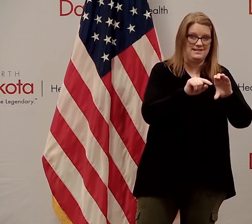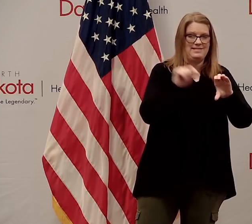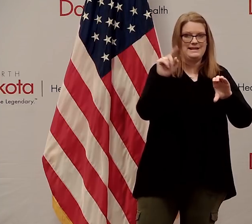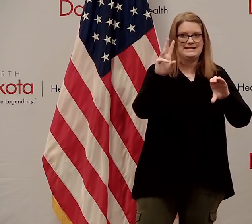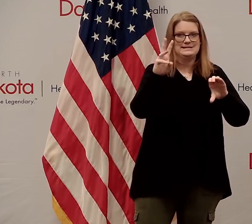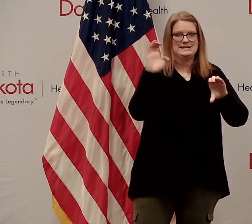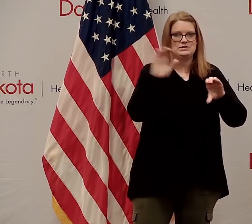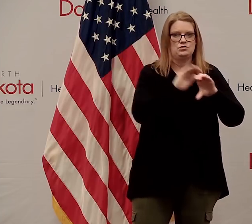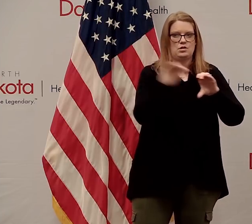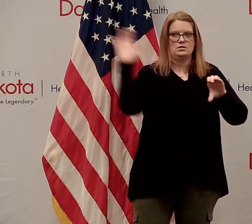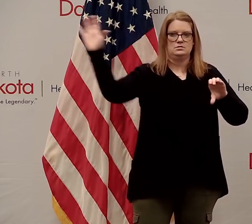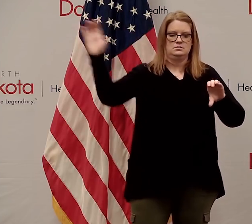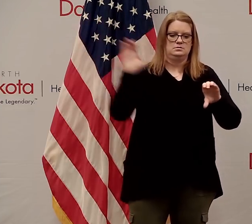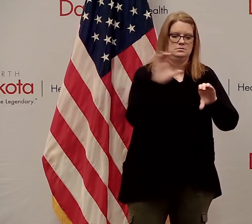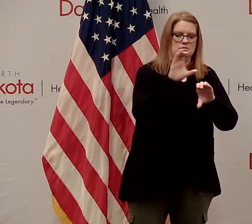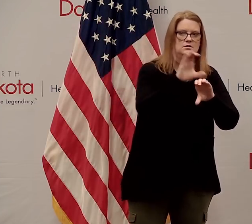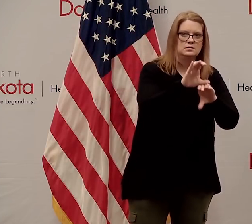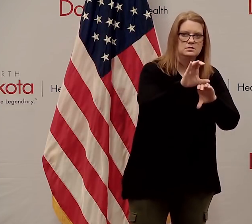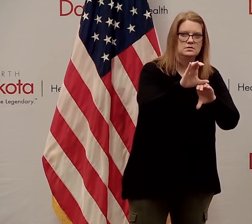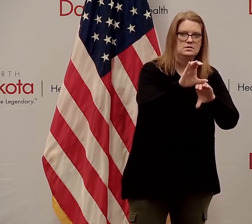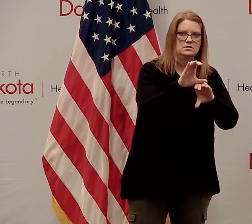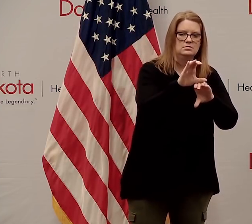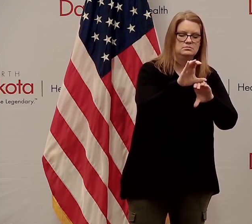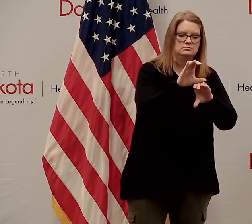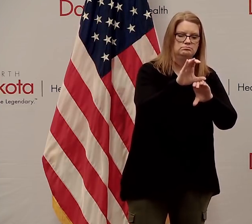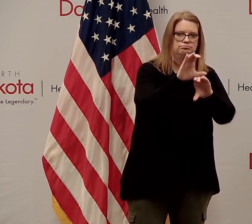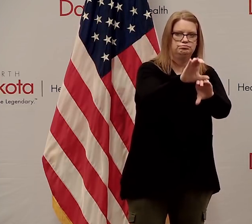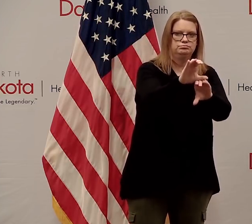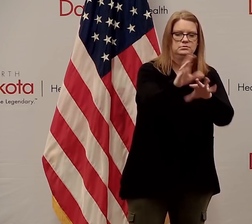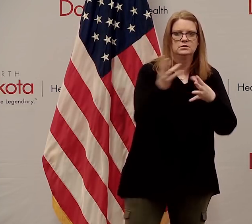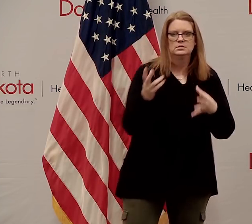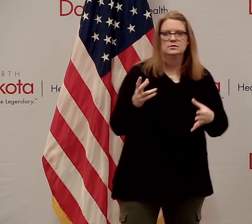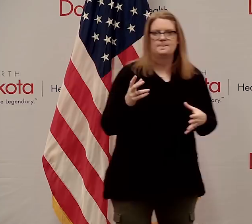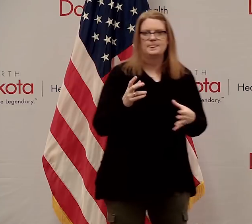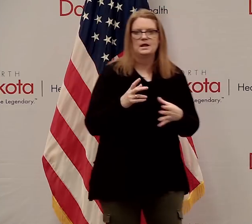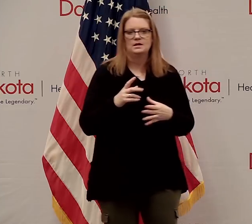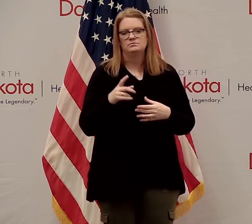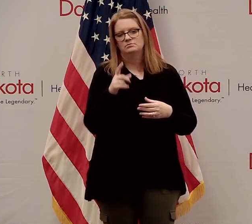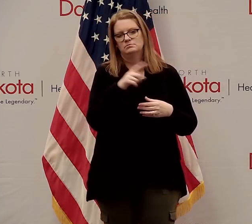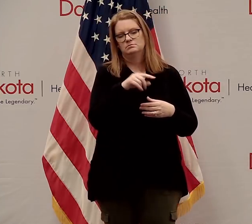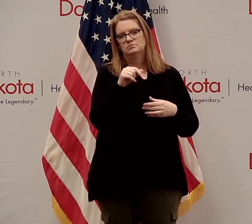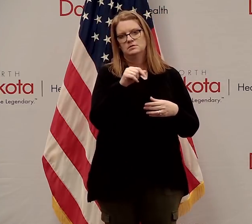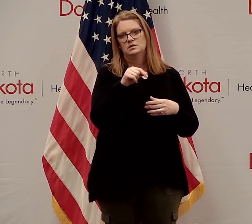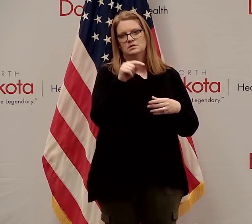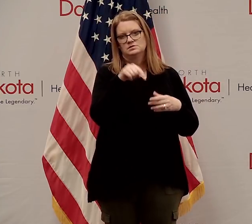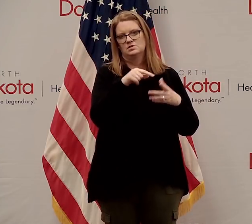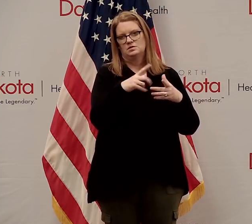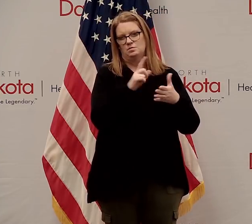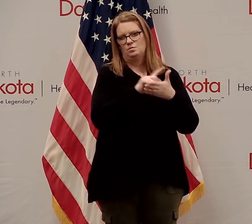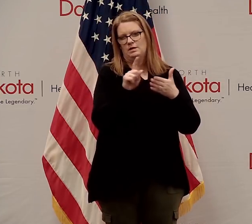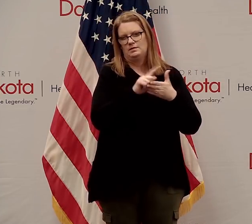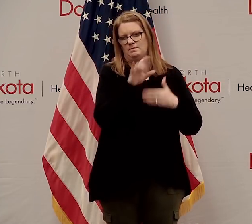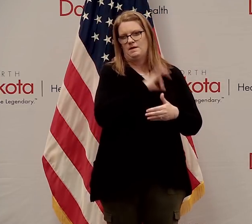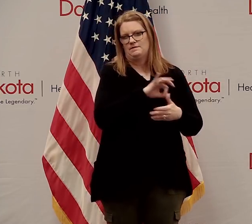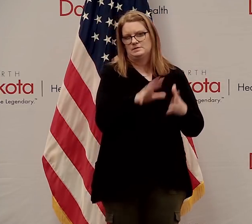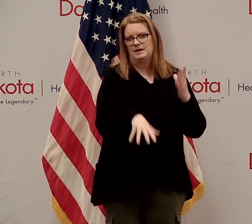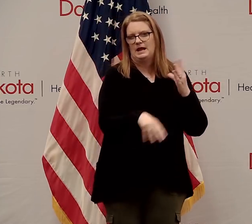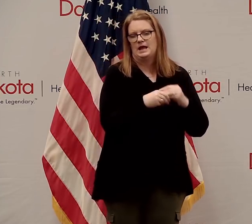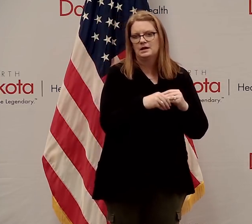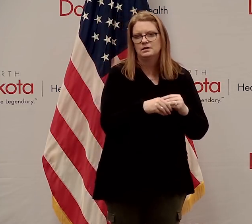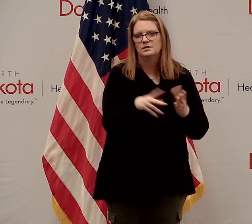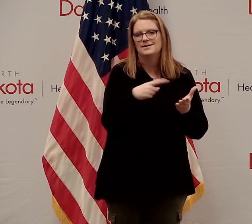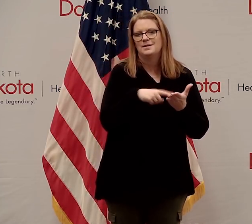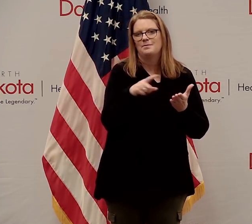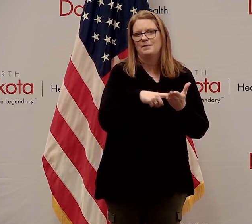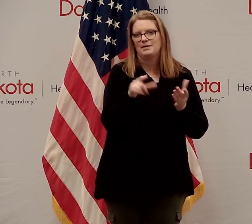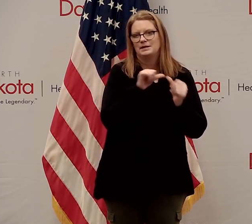their eligibility on or after April 14th has had the 600 payment added to their weekly benefit this week. The payment will continue